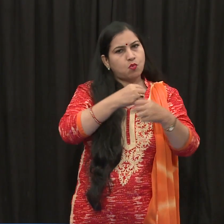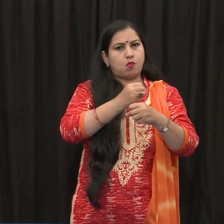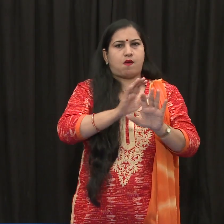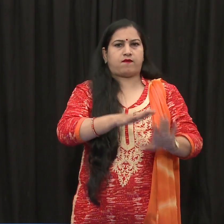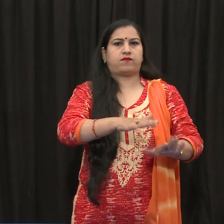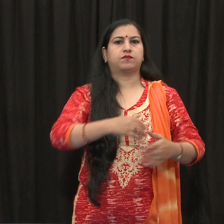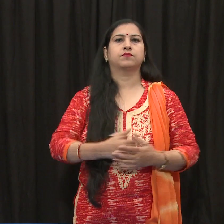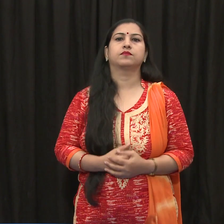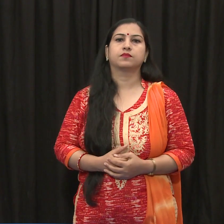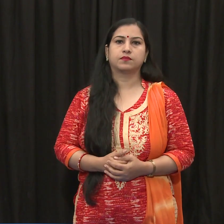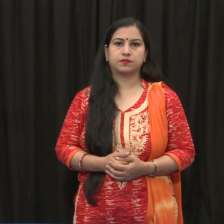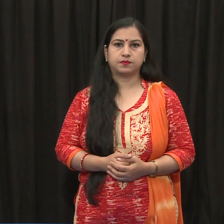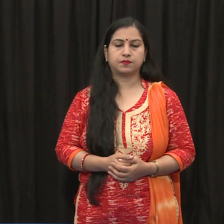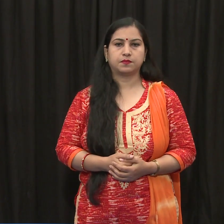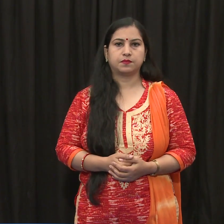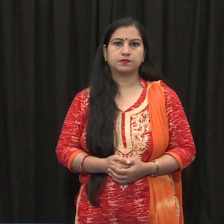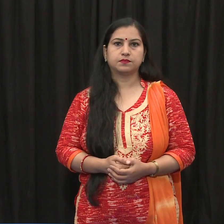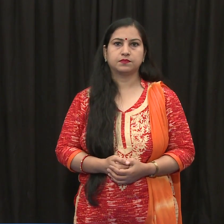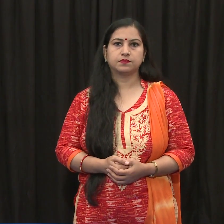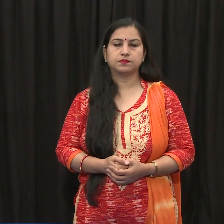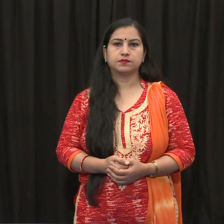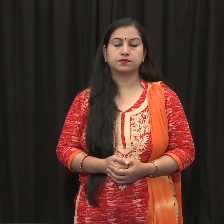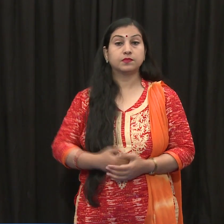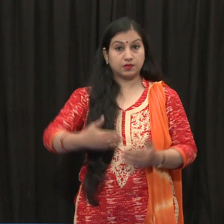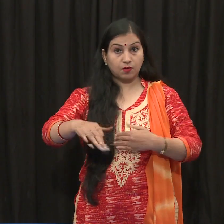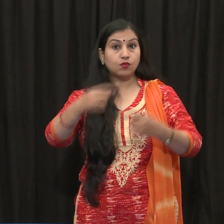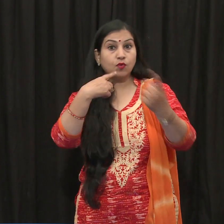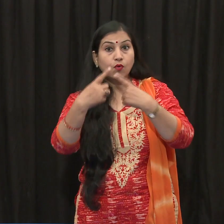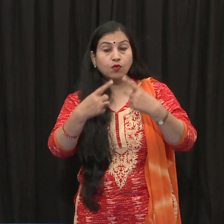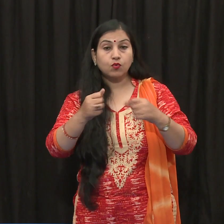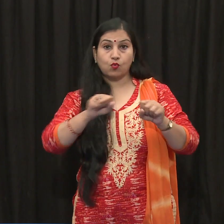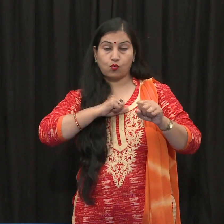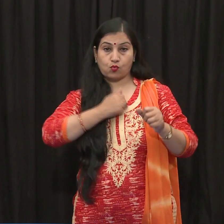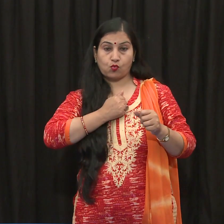Let's talk about our sixth feature,